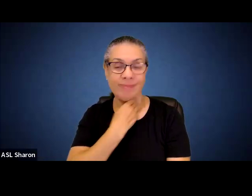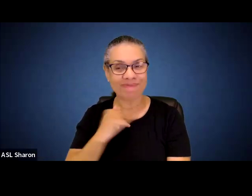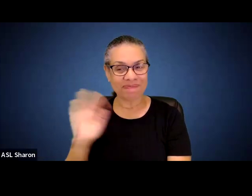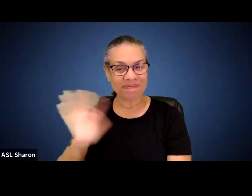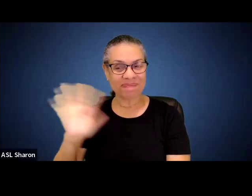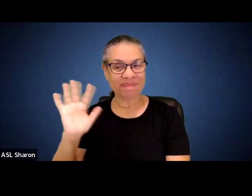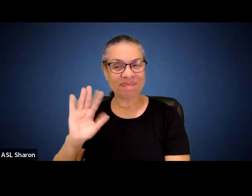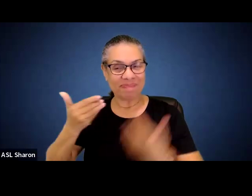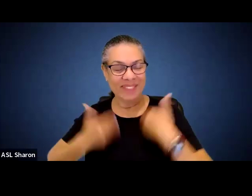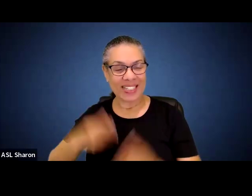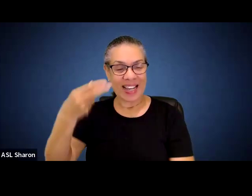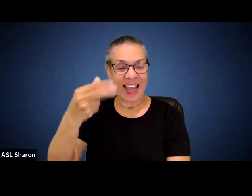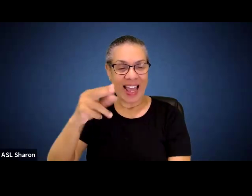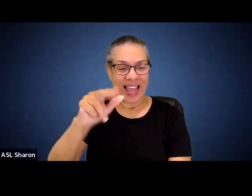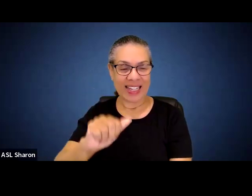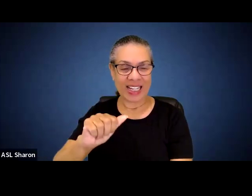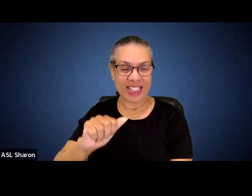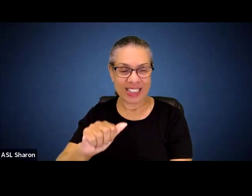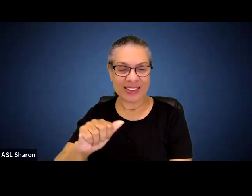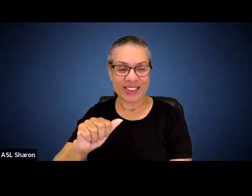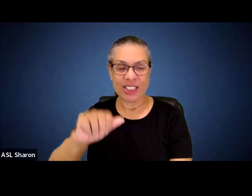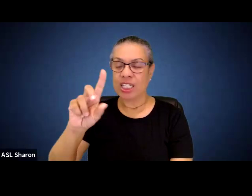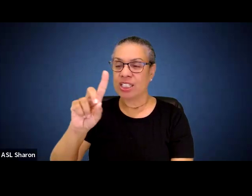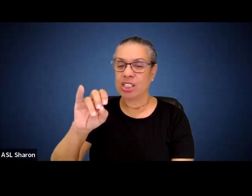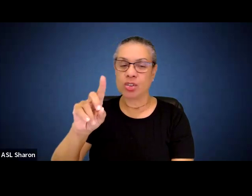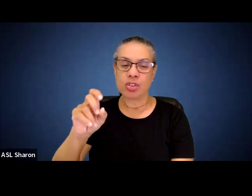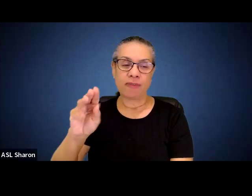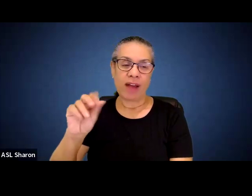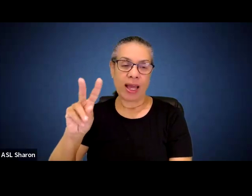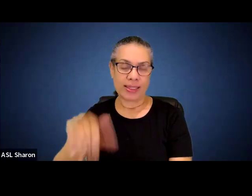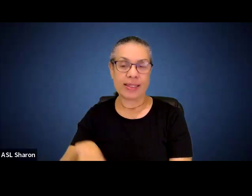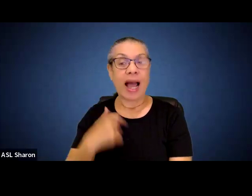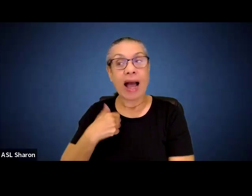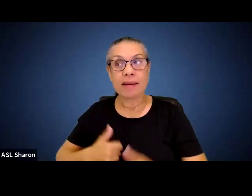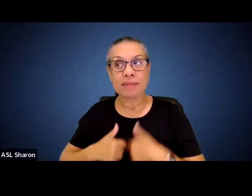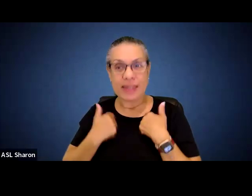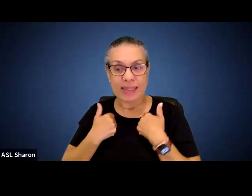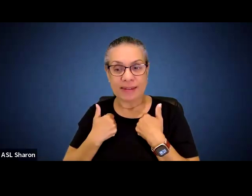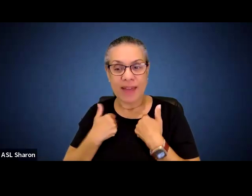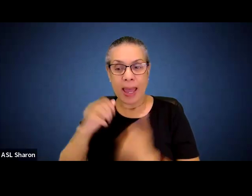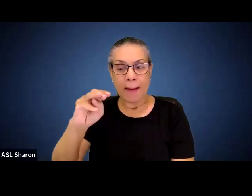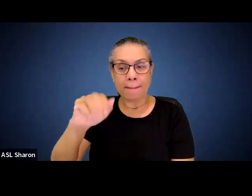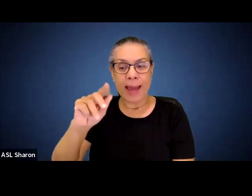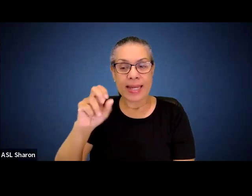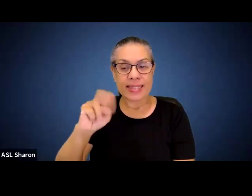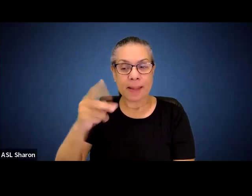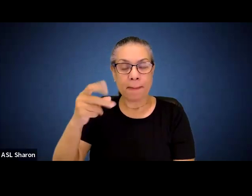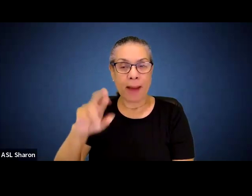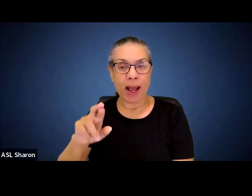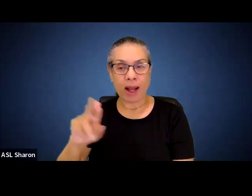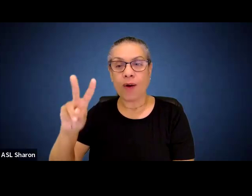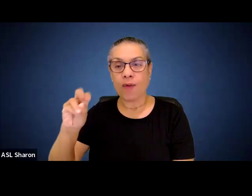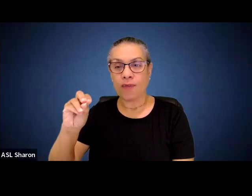Hello, my name is Hannah Giovanni. I am a ninth grade physics teacher right down the street at Madison Park Technical